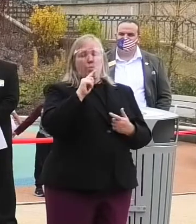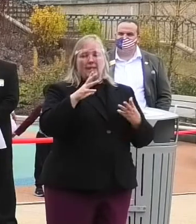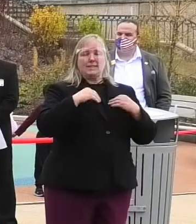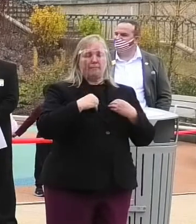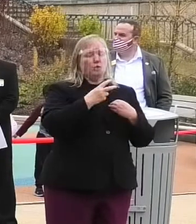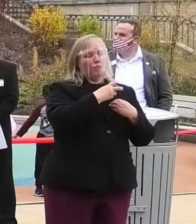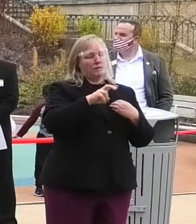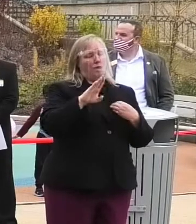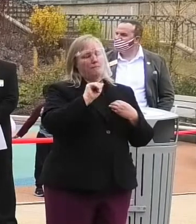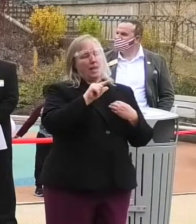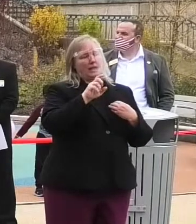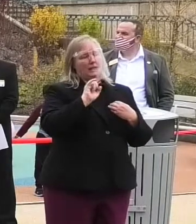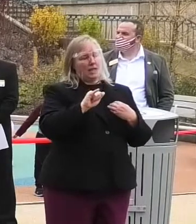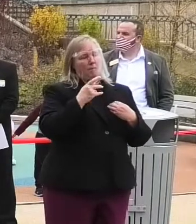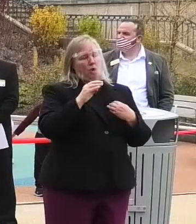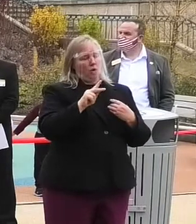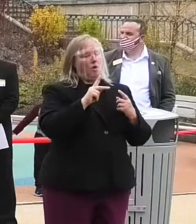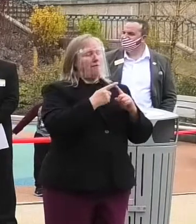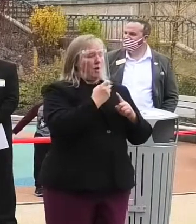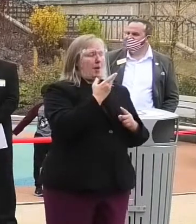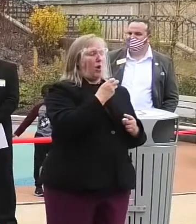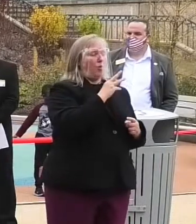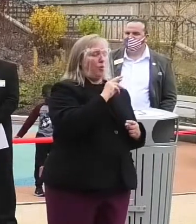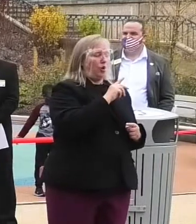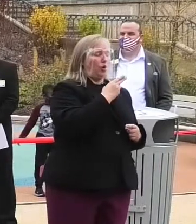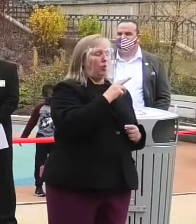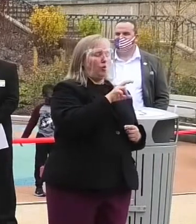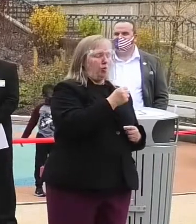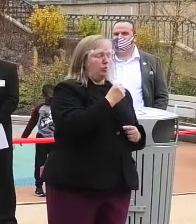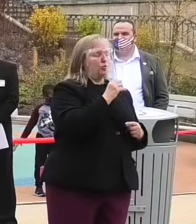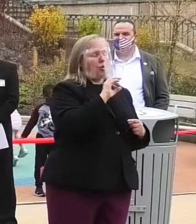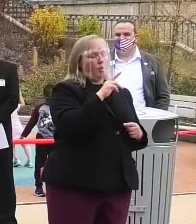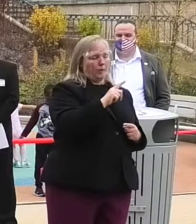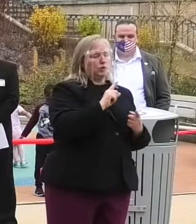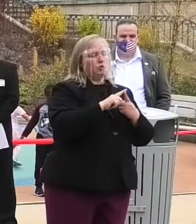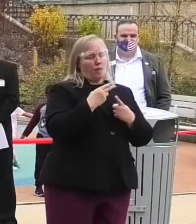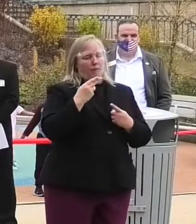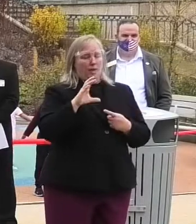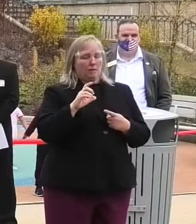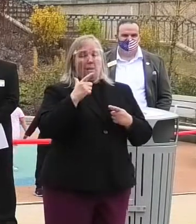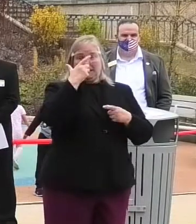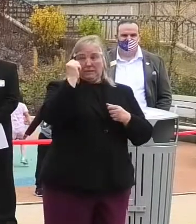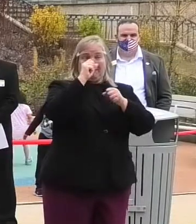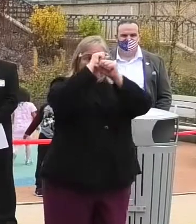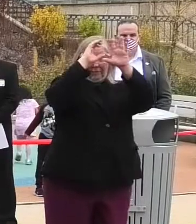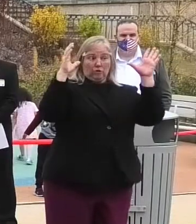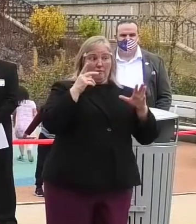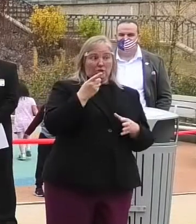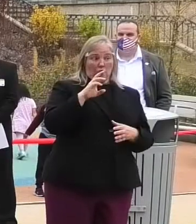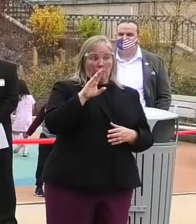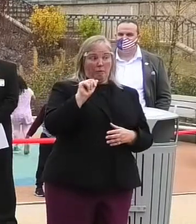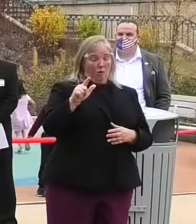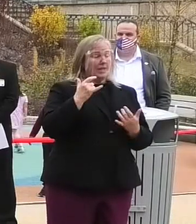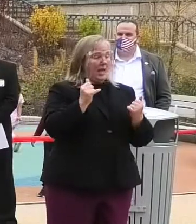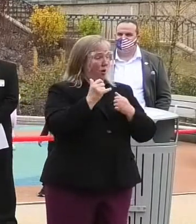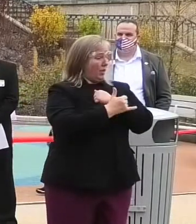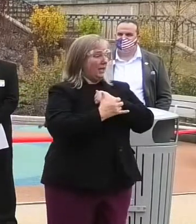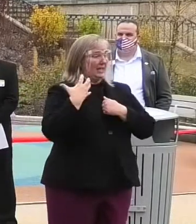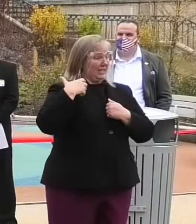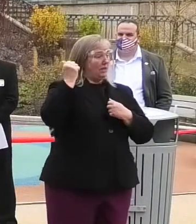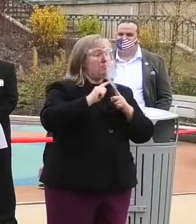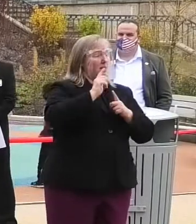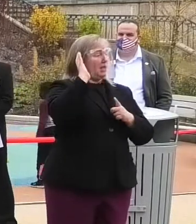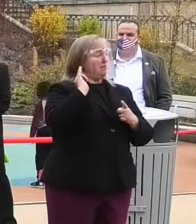transfer of Bailey Park from the Howard Hughes Corporation to the county. It is because of the vision of Dr. Ball, now County Executive, but